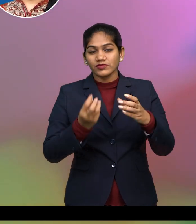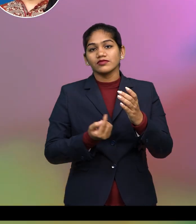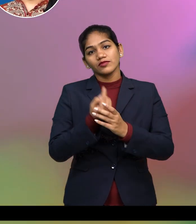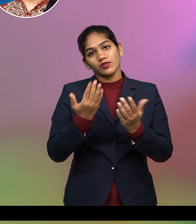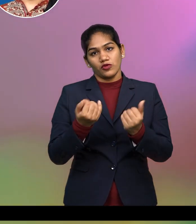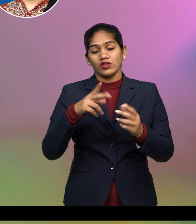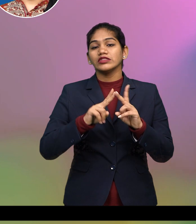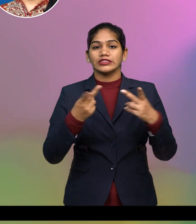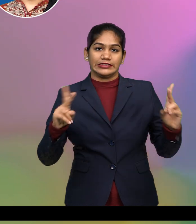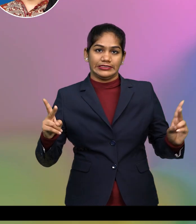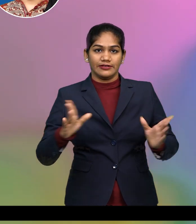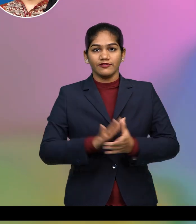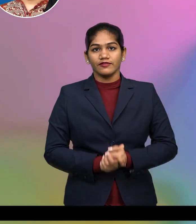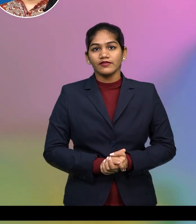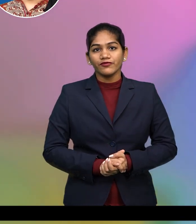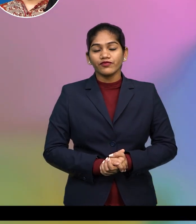etc.